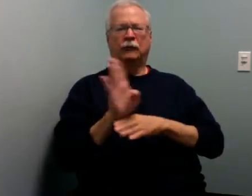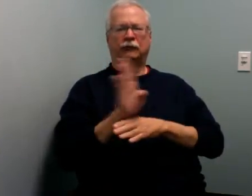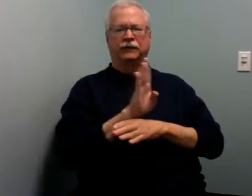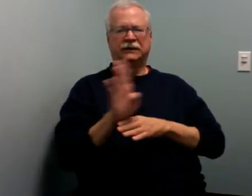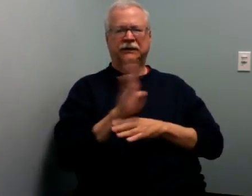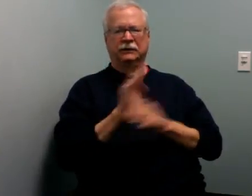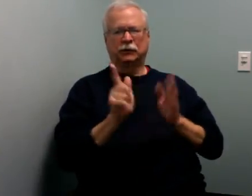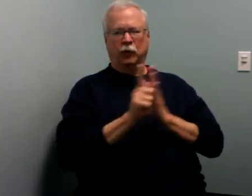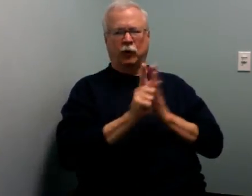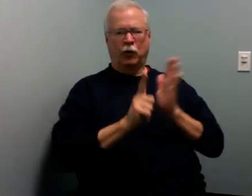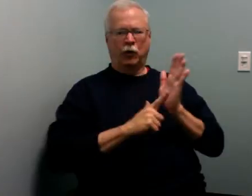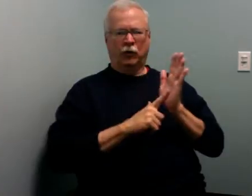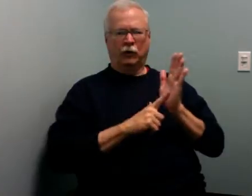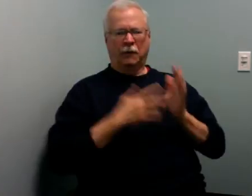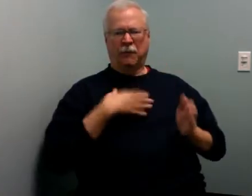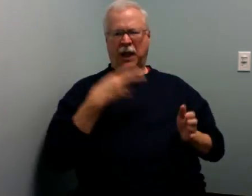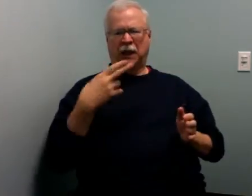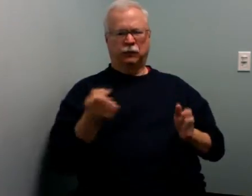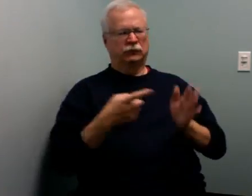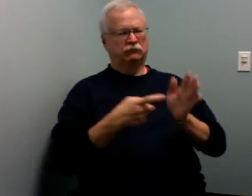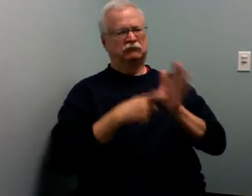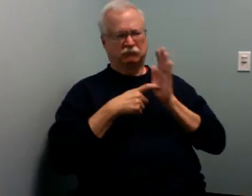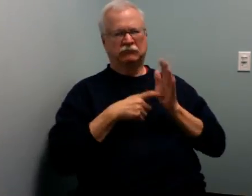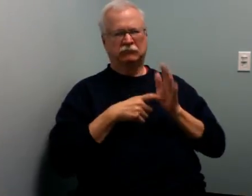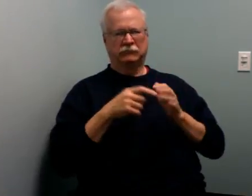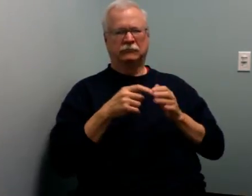One class was required, and it was business and law.